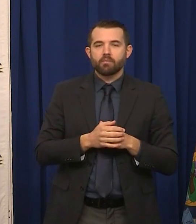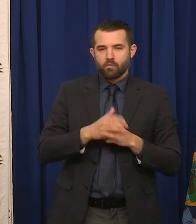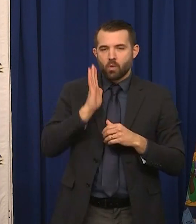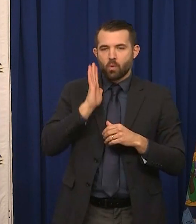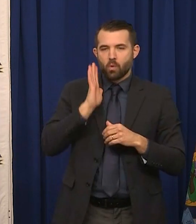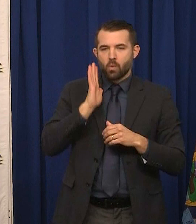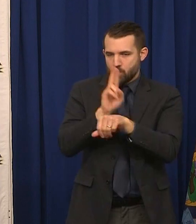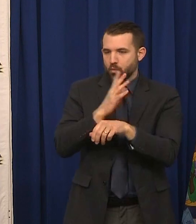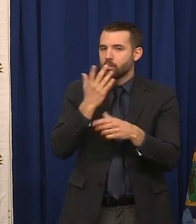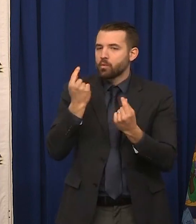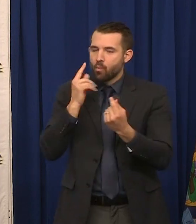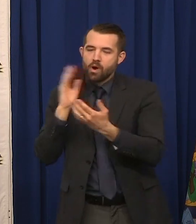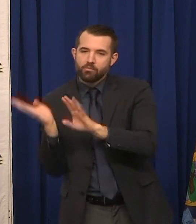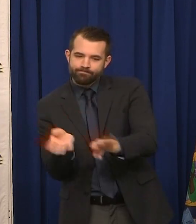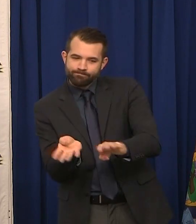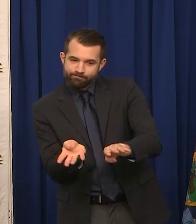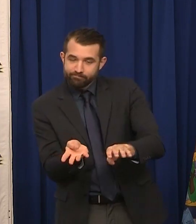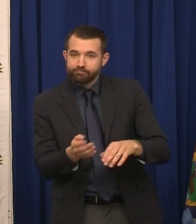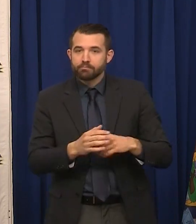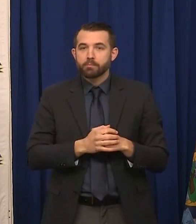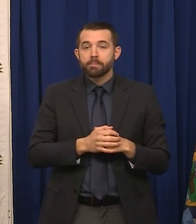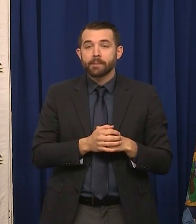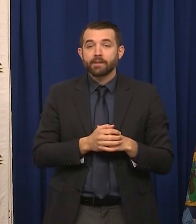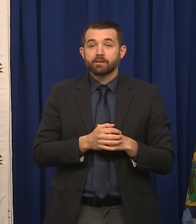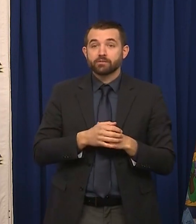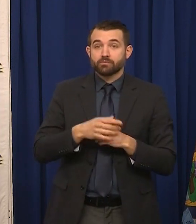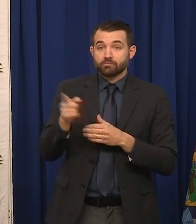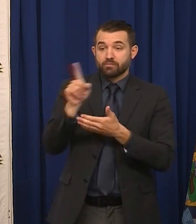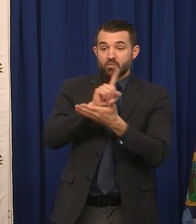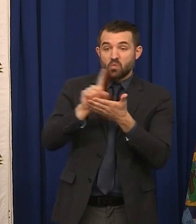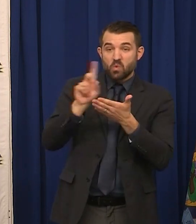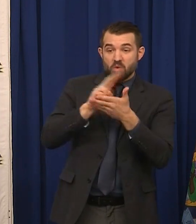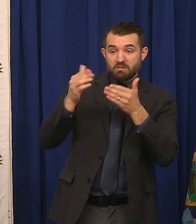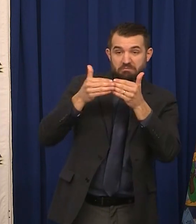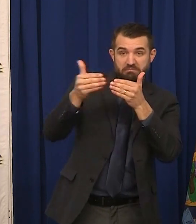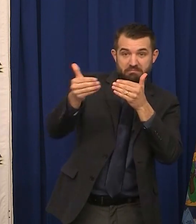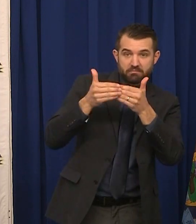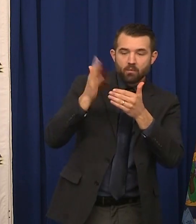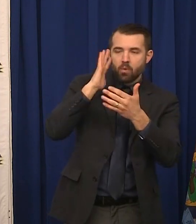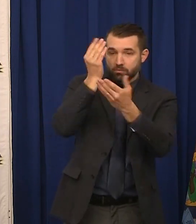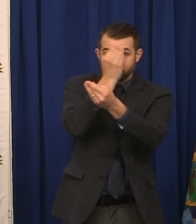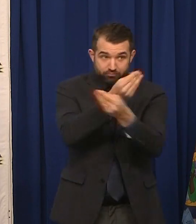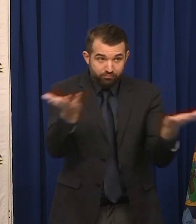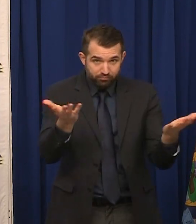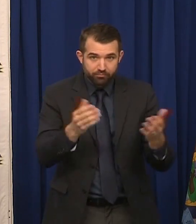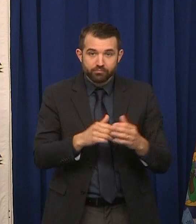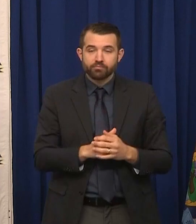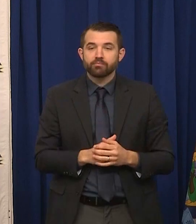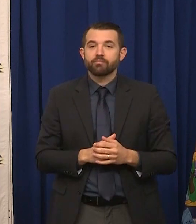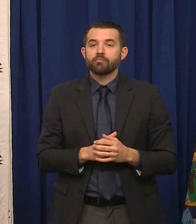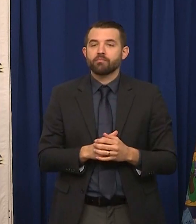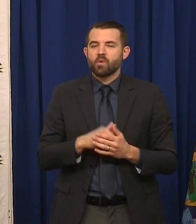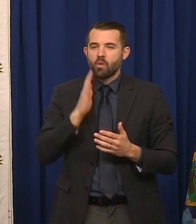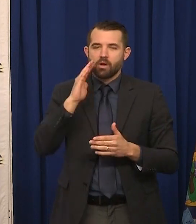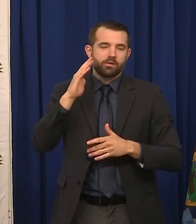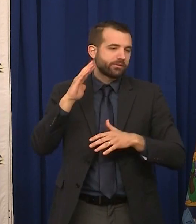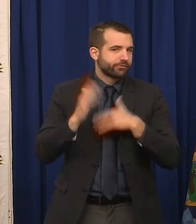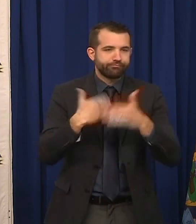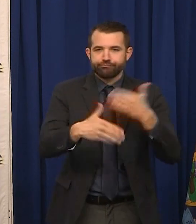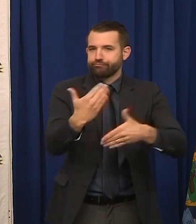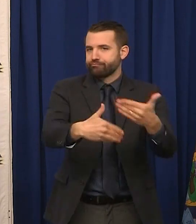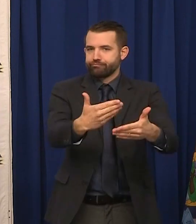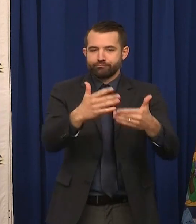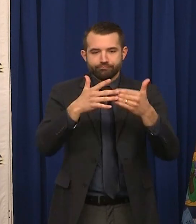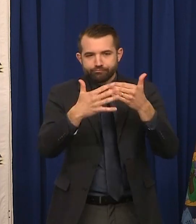arrives, once that calibration process is underway, and once it's been fully integrated into our workflow.